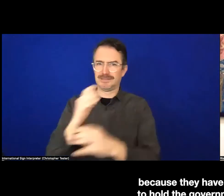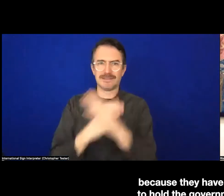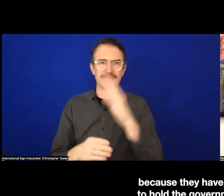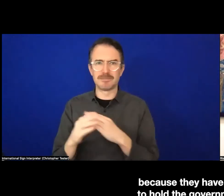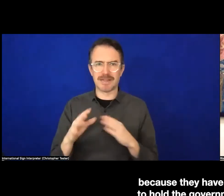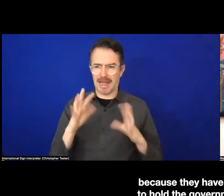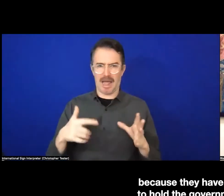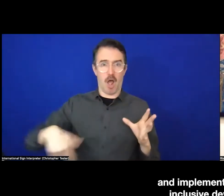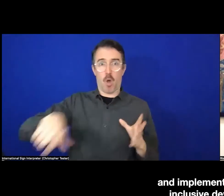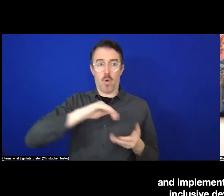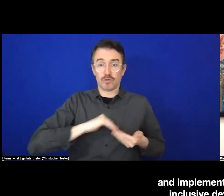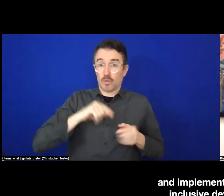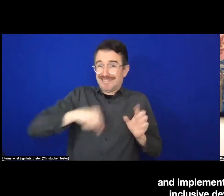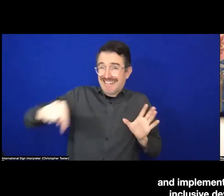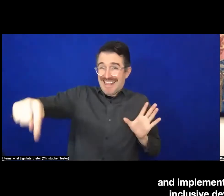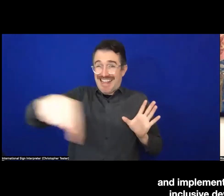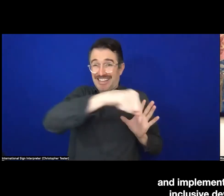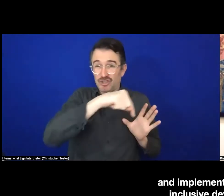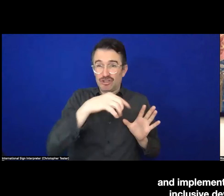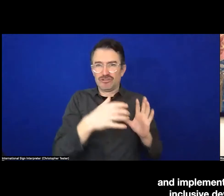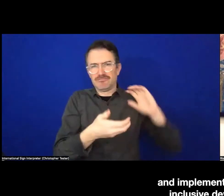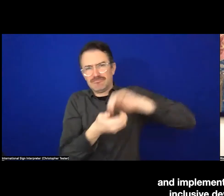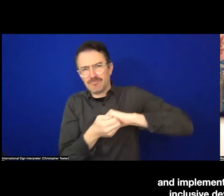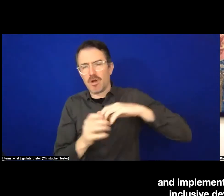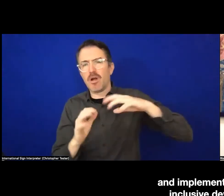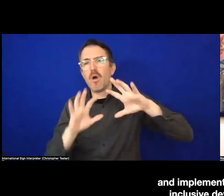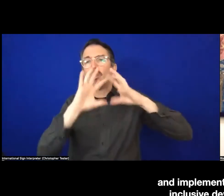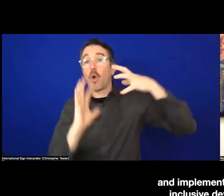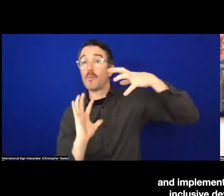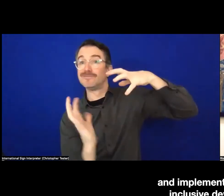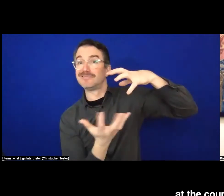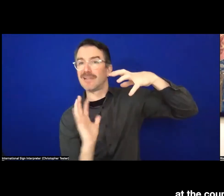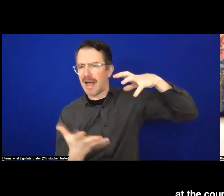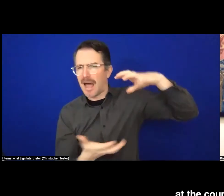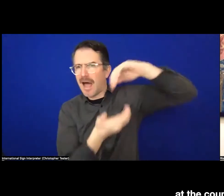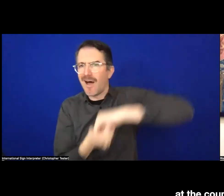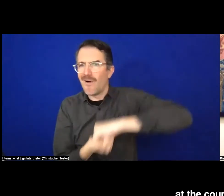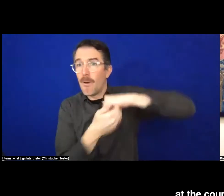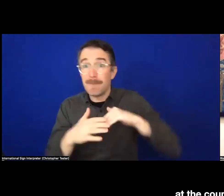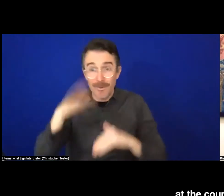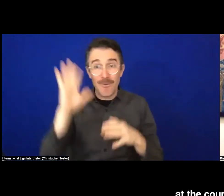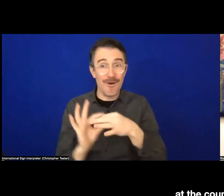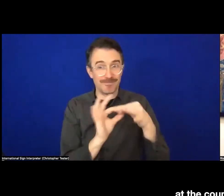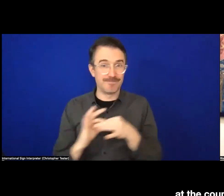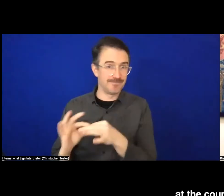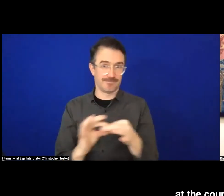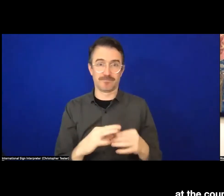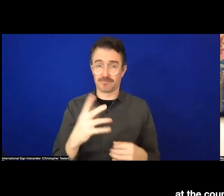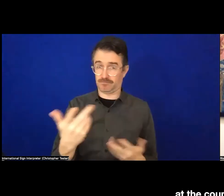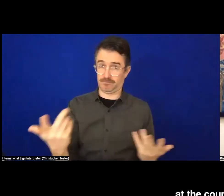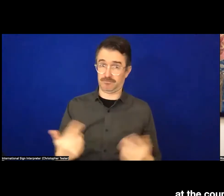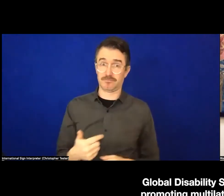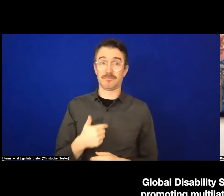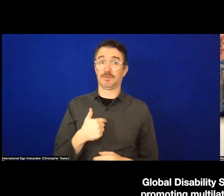to hold the government accountable and implementing disability inclusive development at the country level.